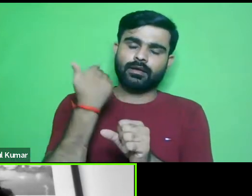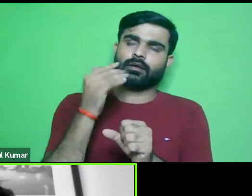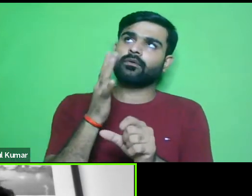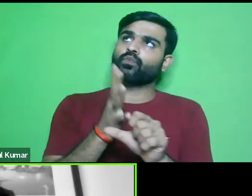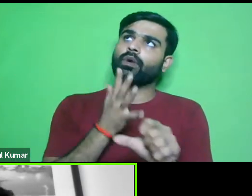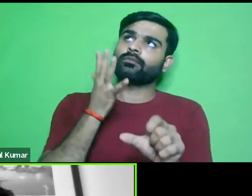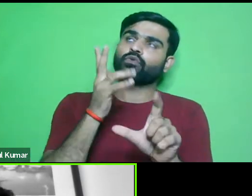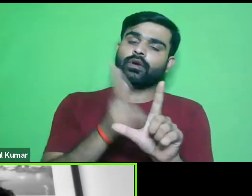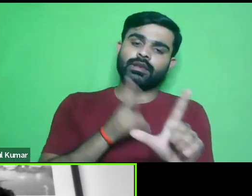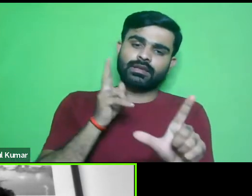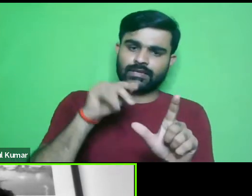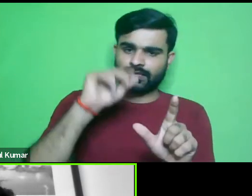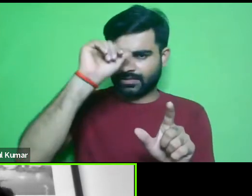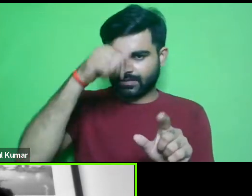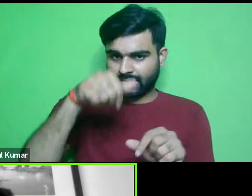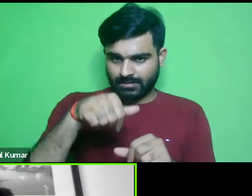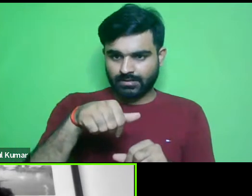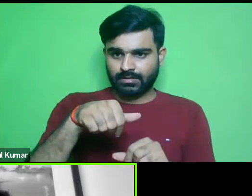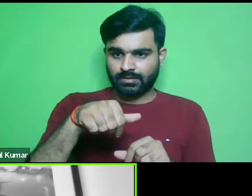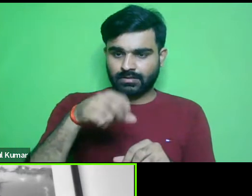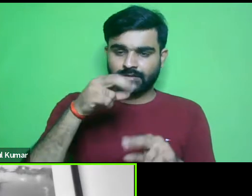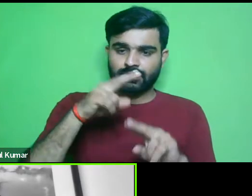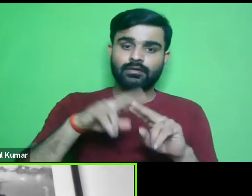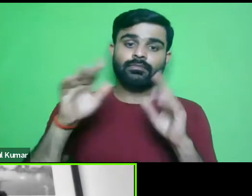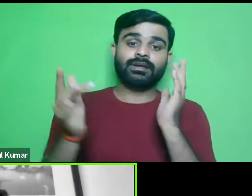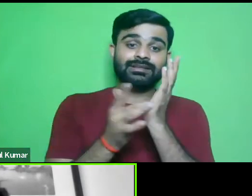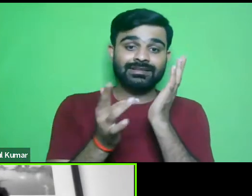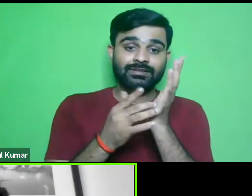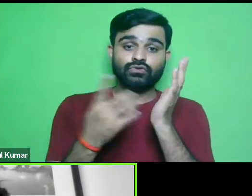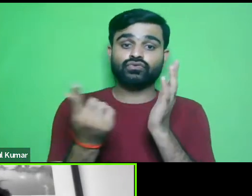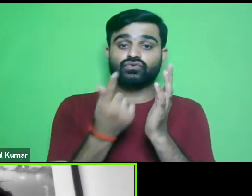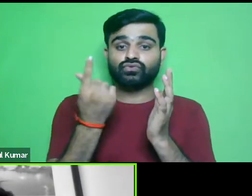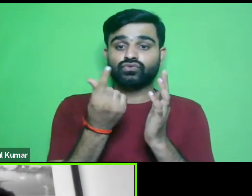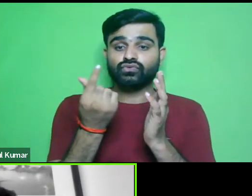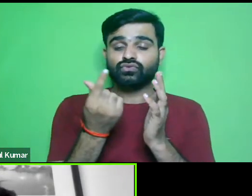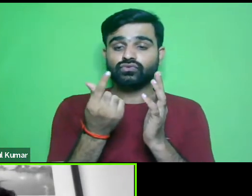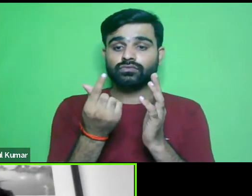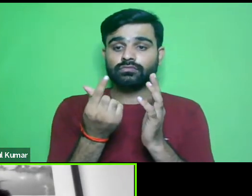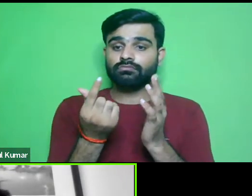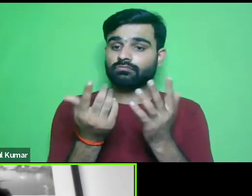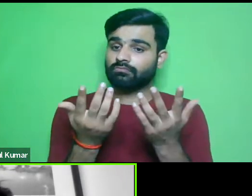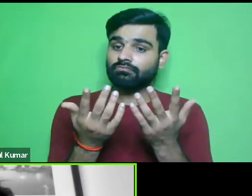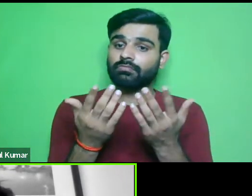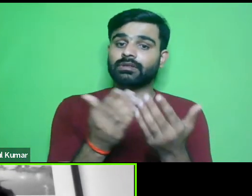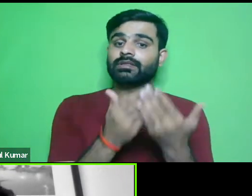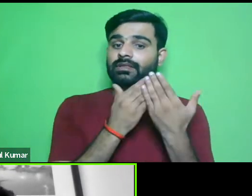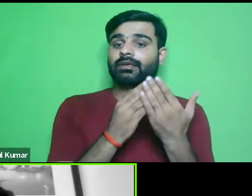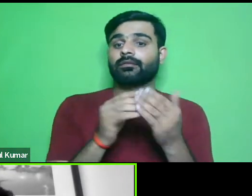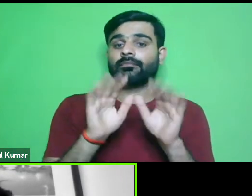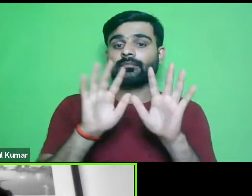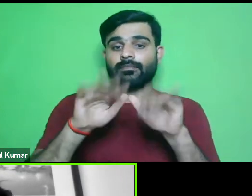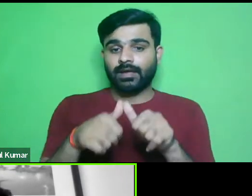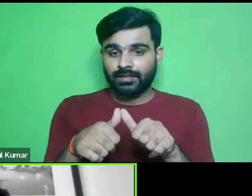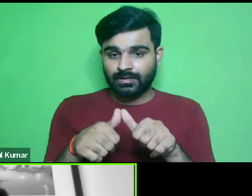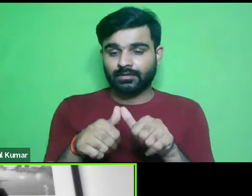8 years in India of technologies being used, whether it's, say, for the Aadhaar, where